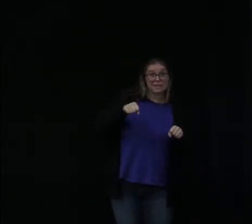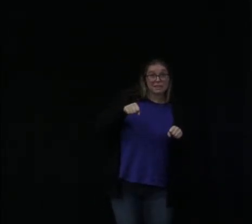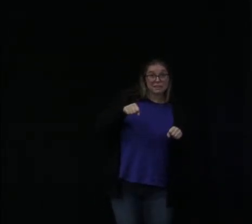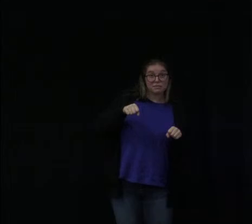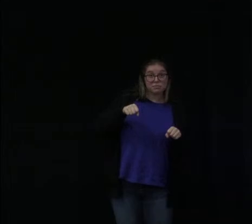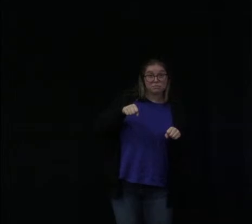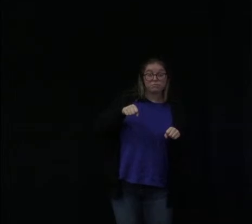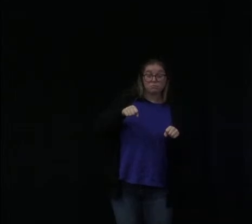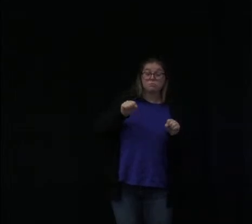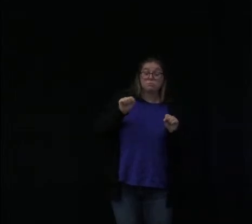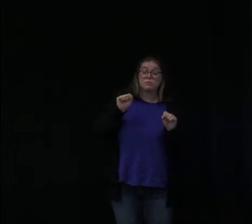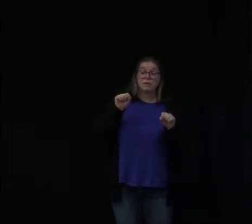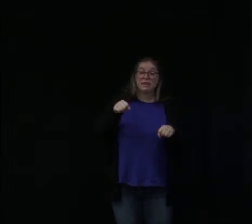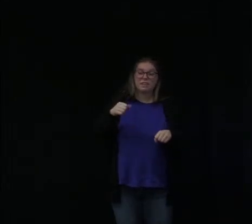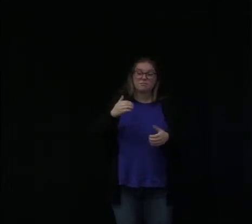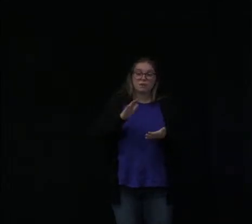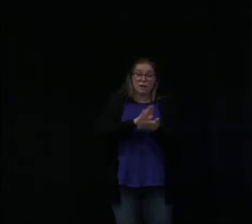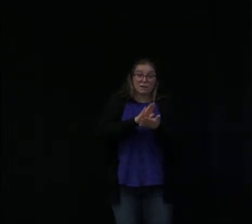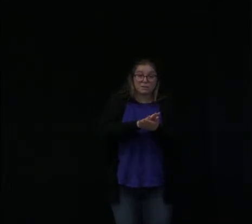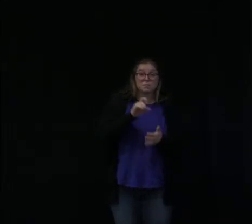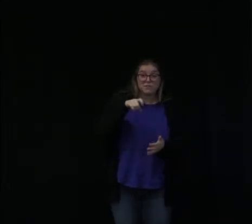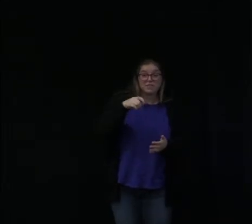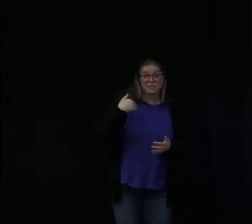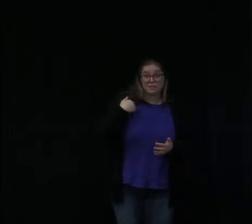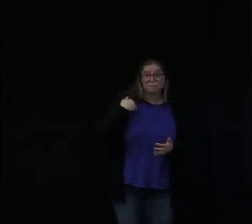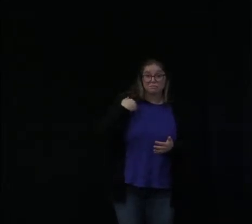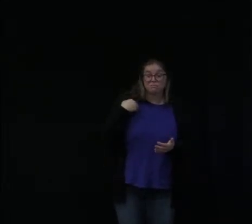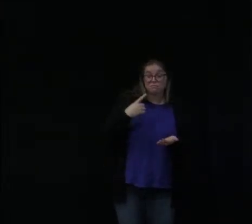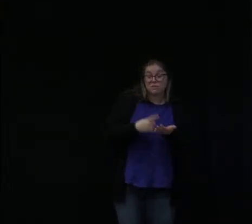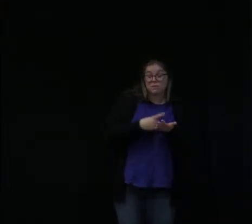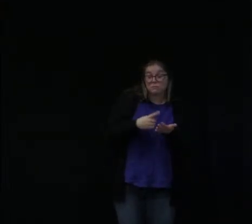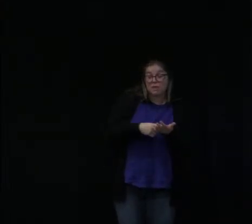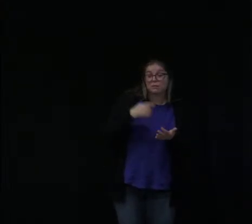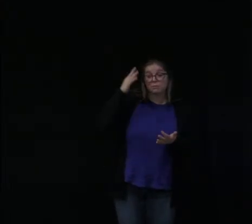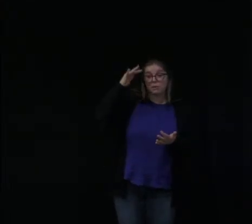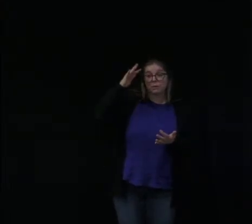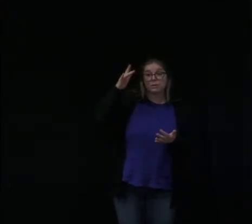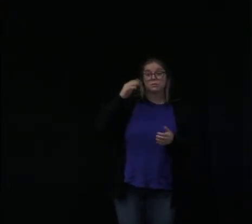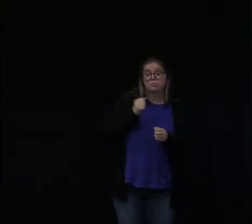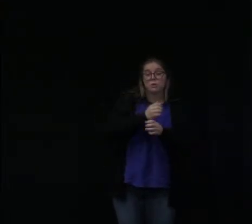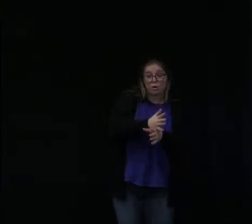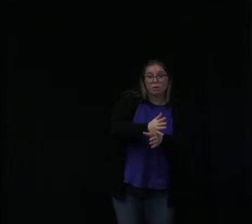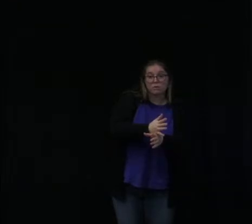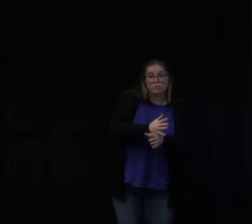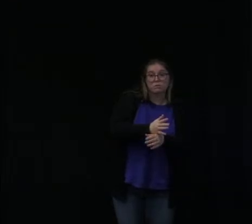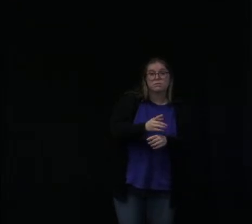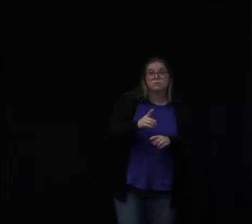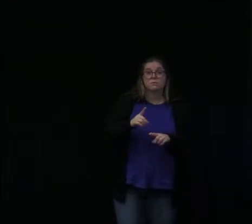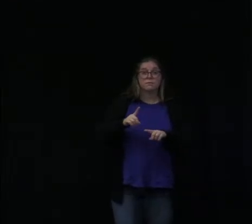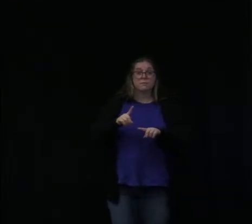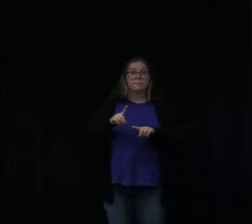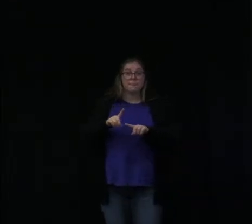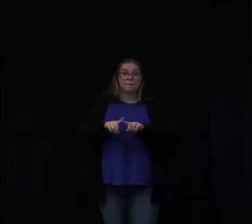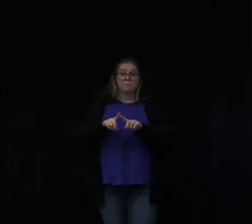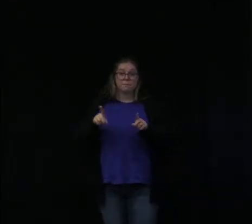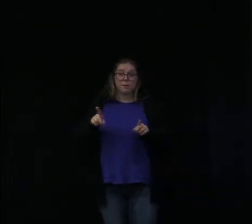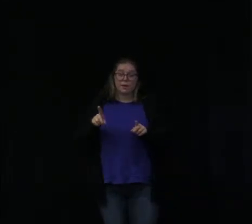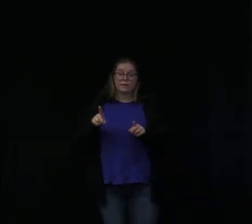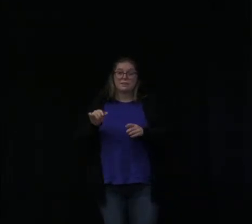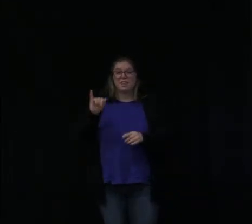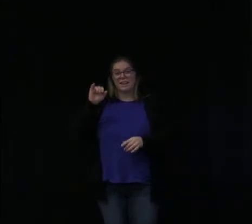students can have academic needs because of their autism. So we are still going to be able to write our